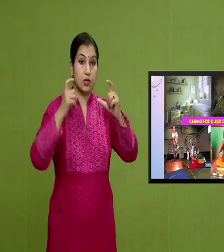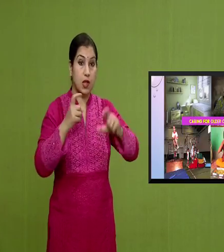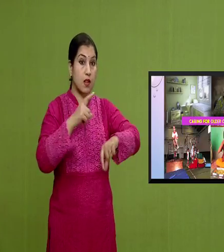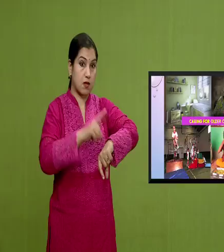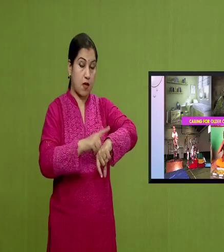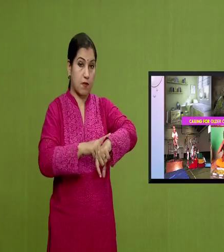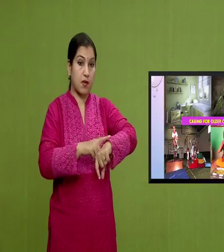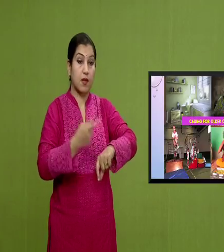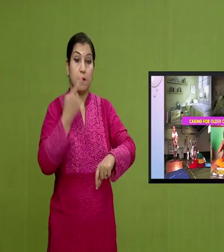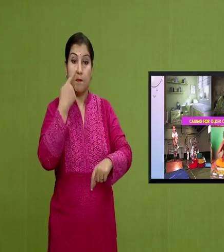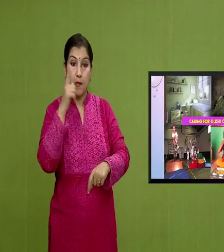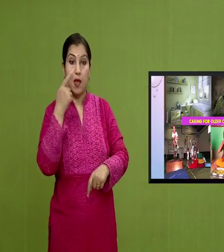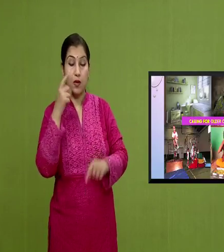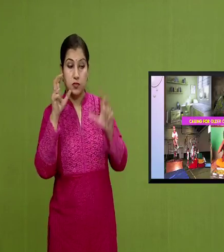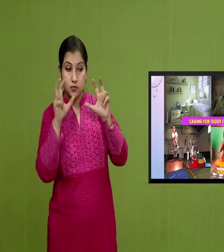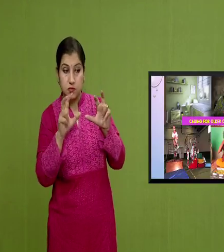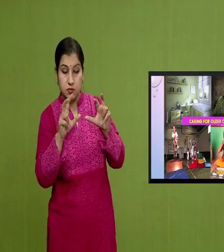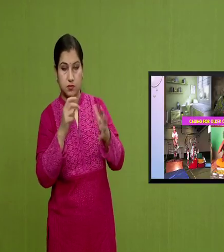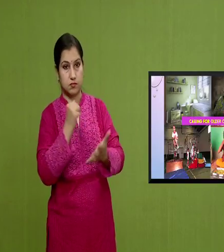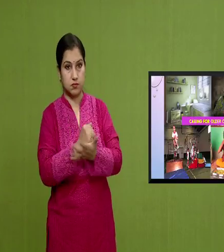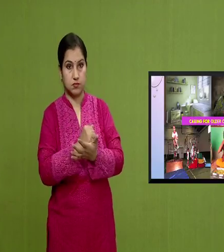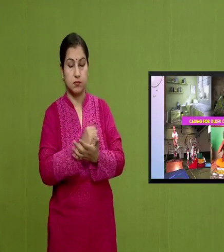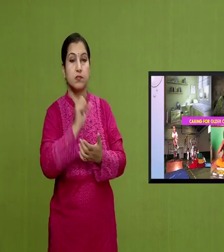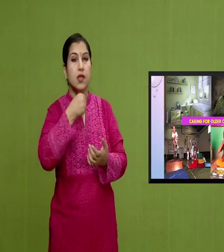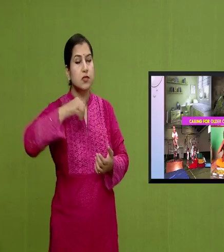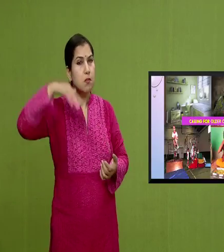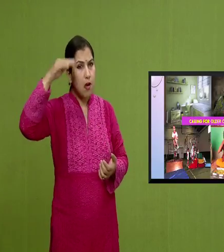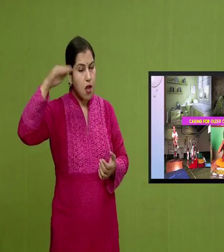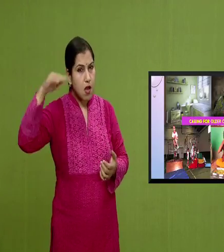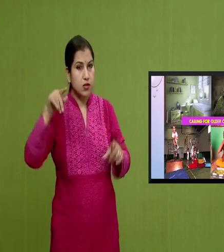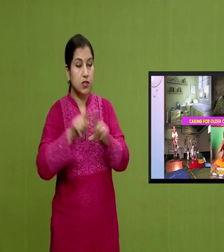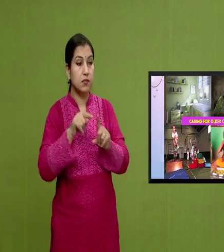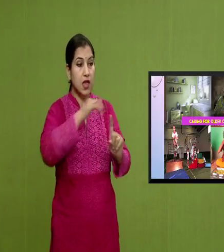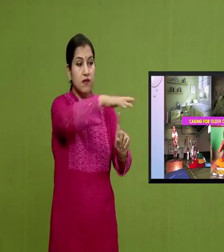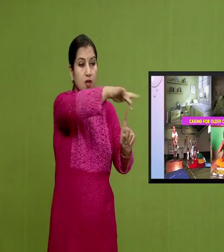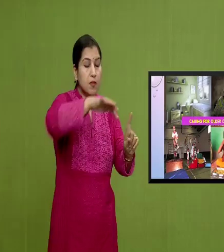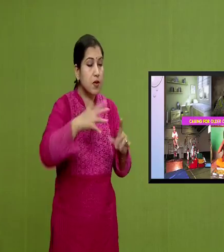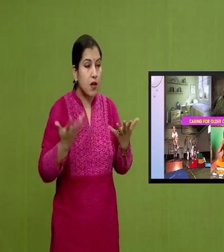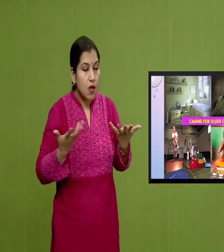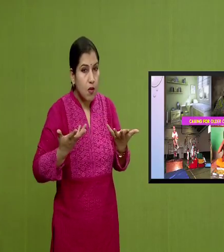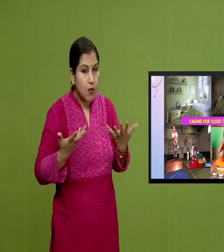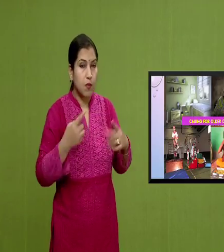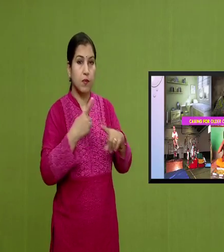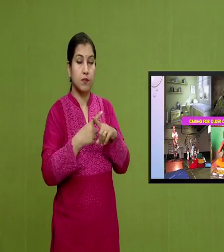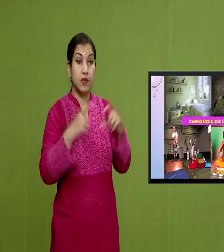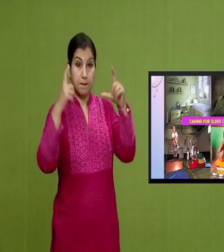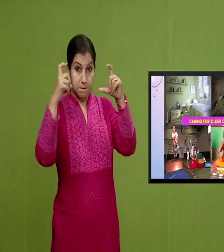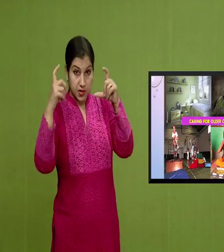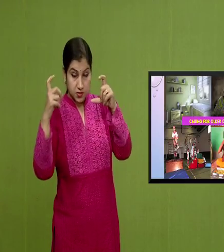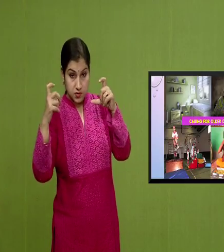part of the parents, elders about the environment, pictures,